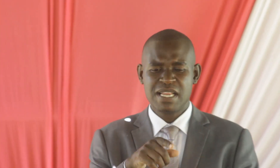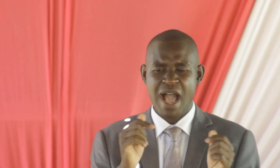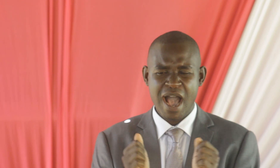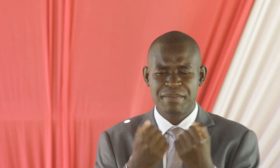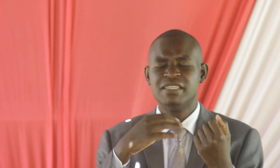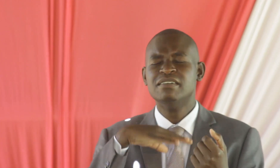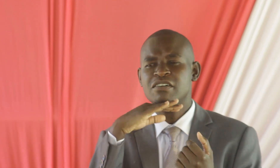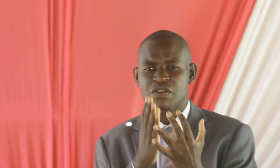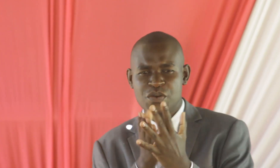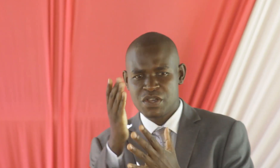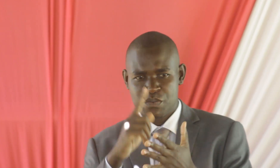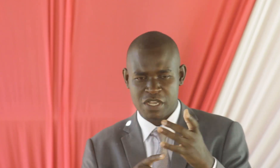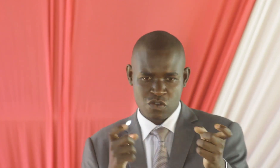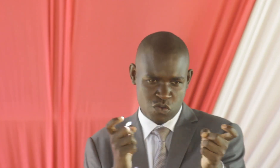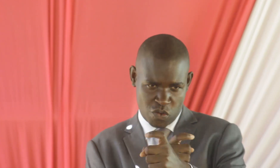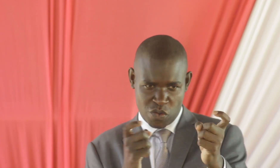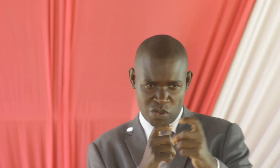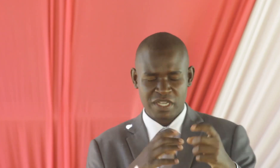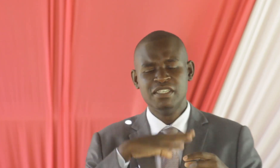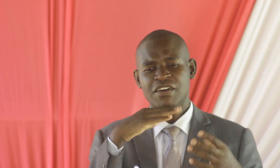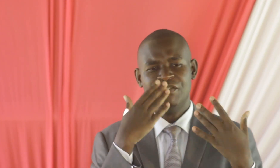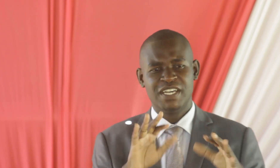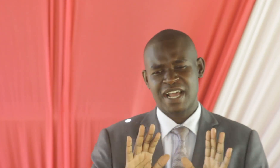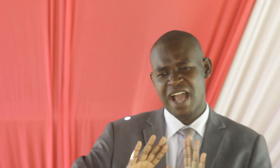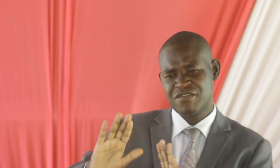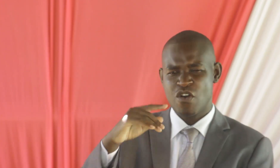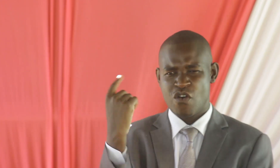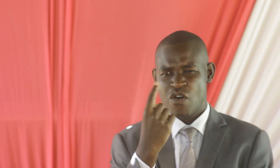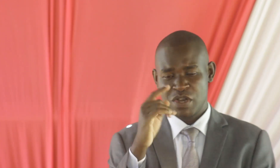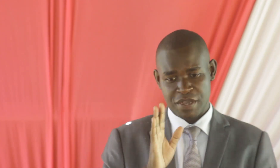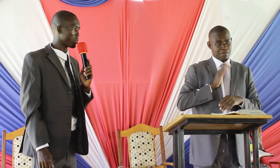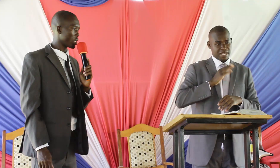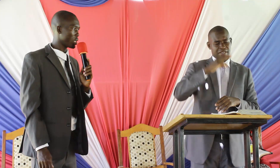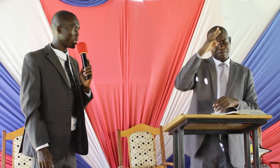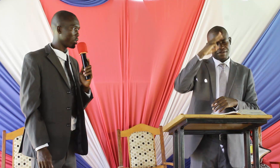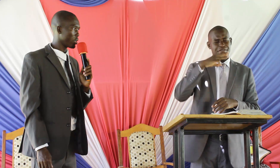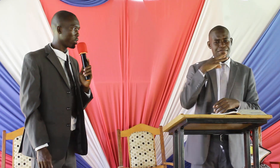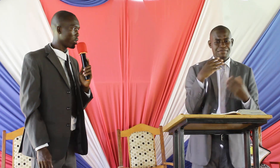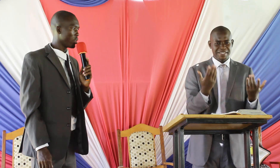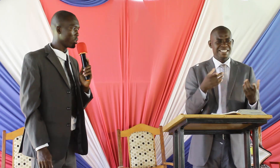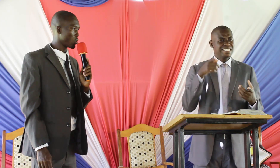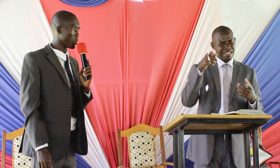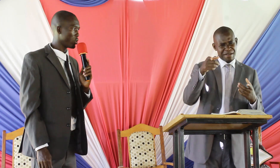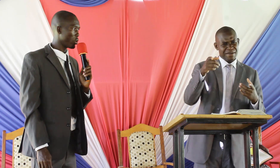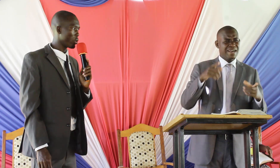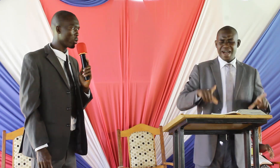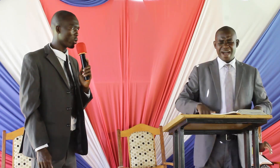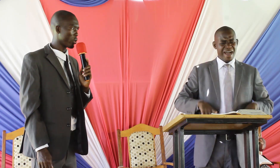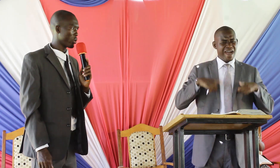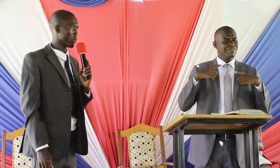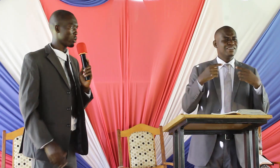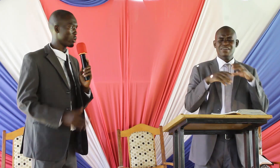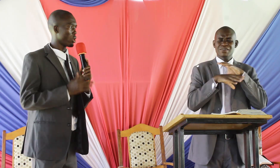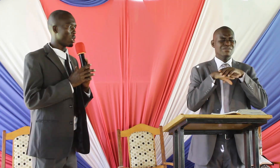who met Elisha then had got a challenge, who was outside, then this widow